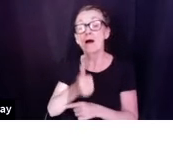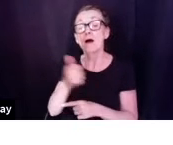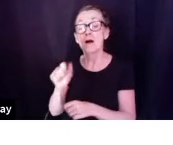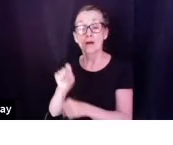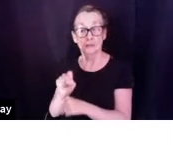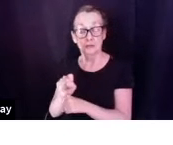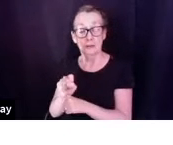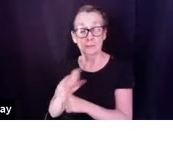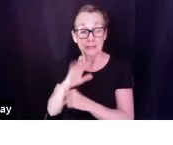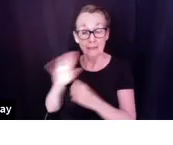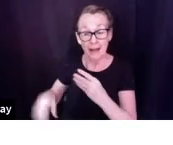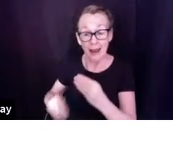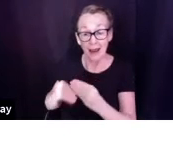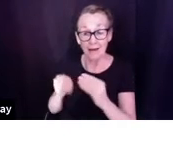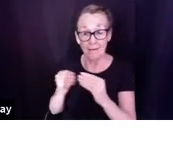accomplishments.